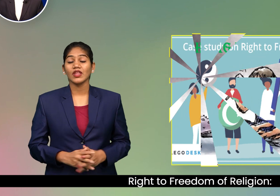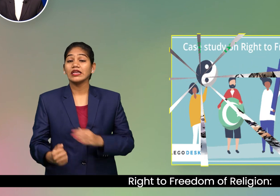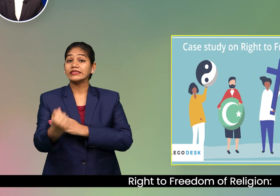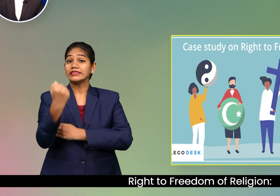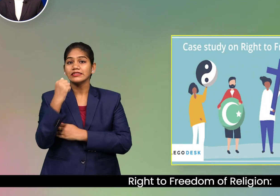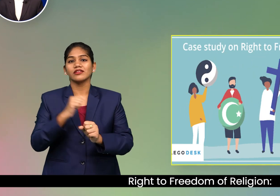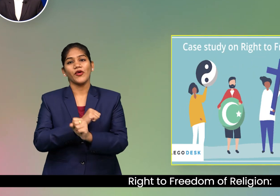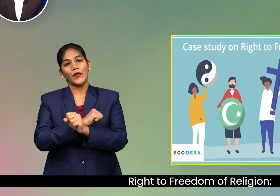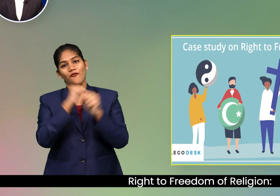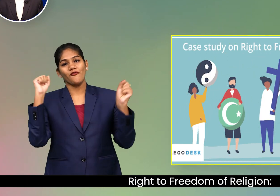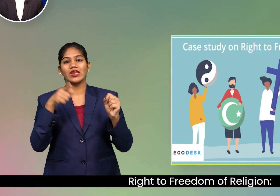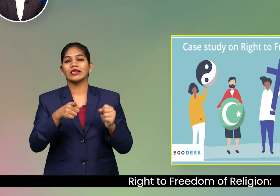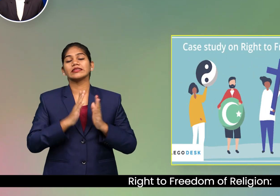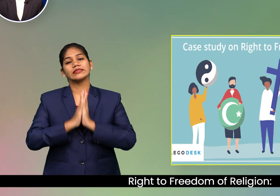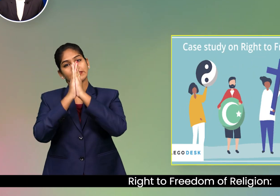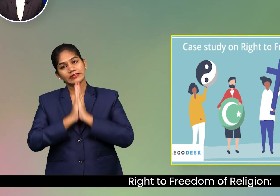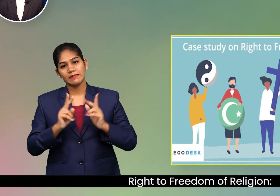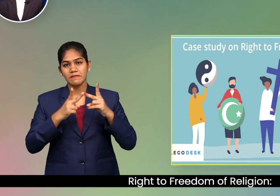Right to freedom of religion.